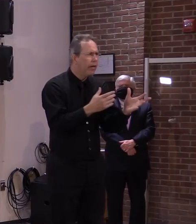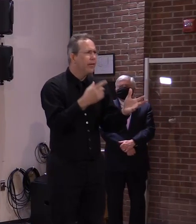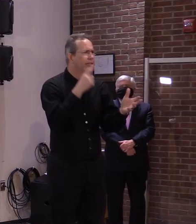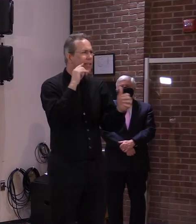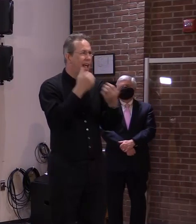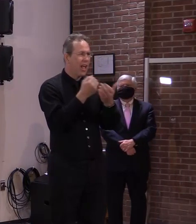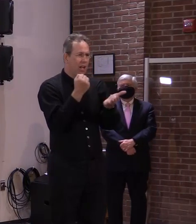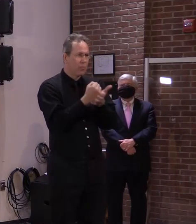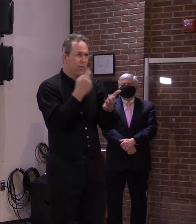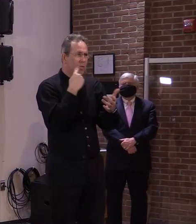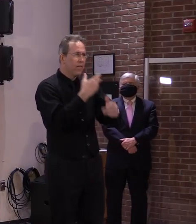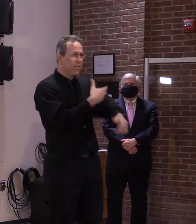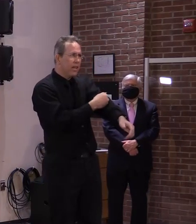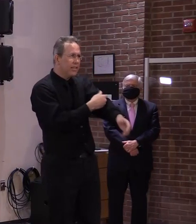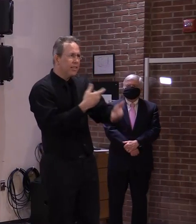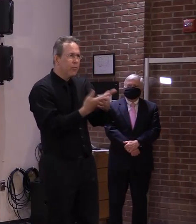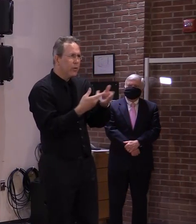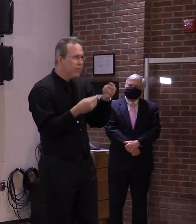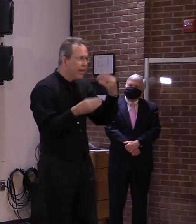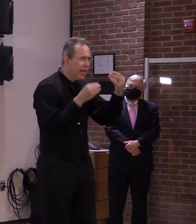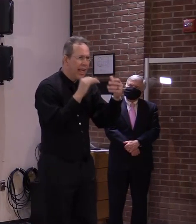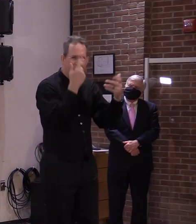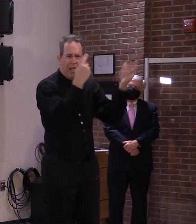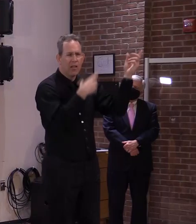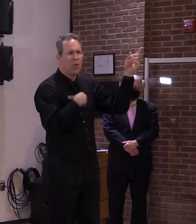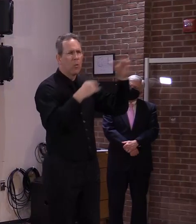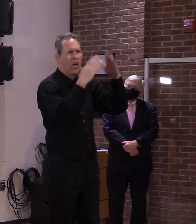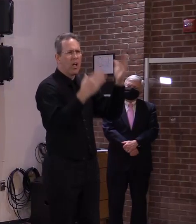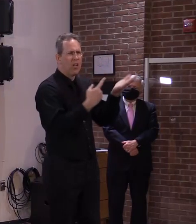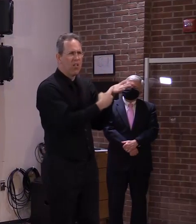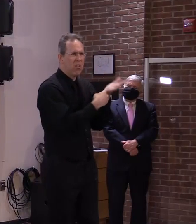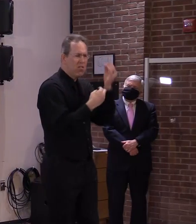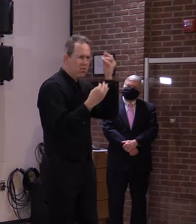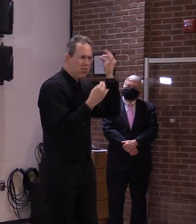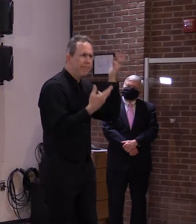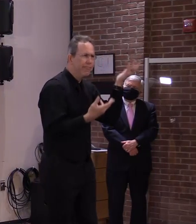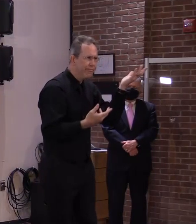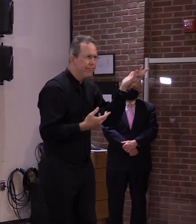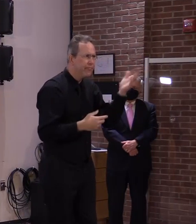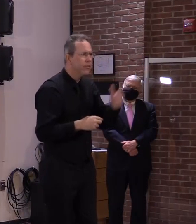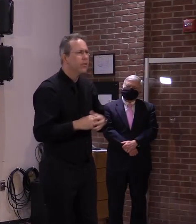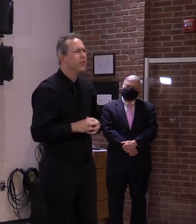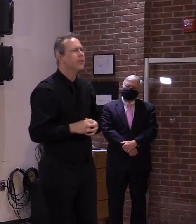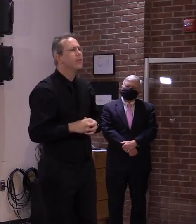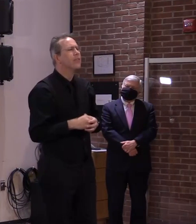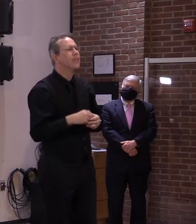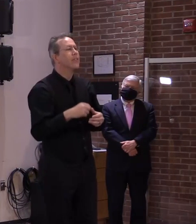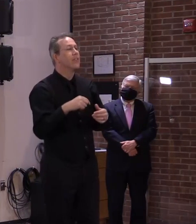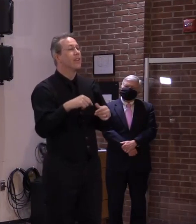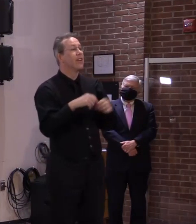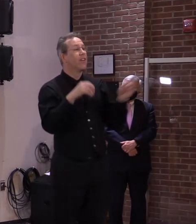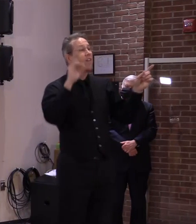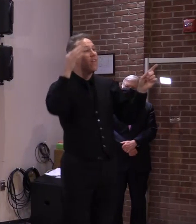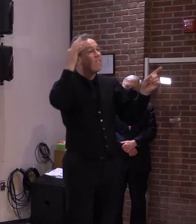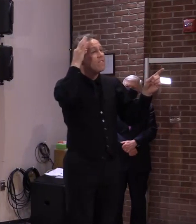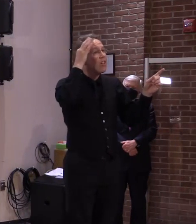it doesn't sound like it will be any database that is run by the federal government. So I think